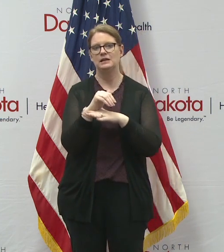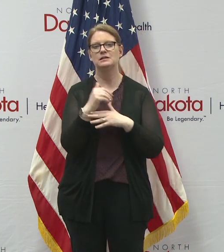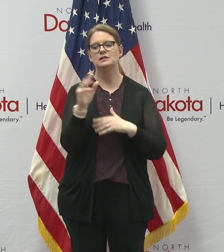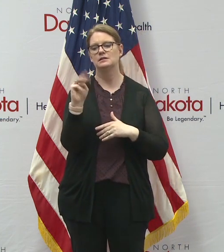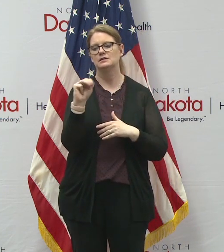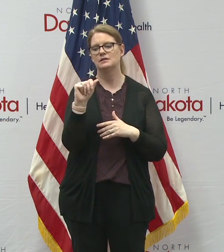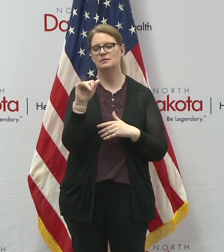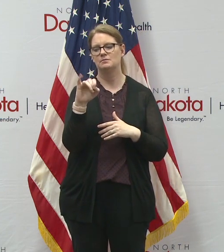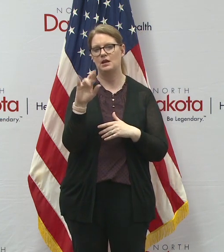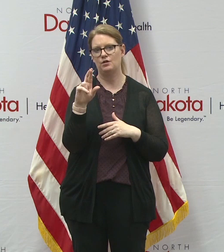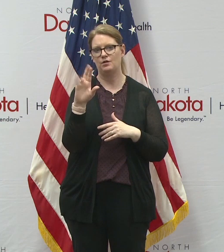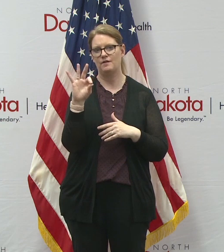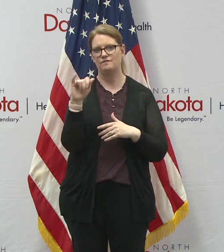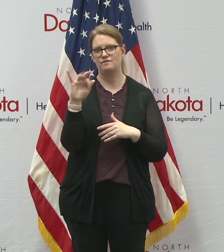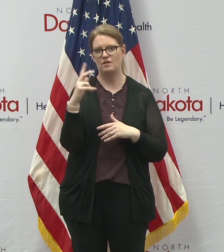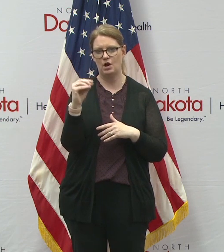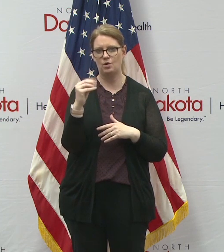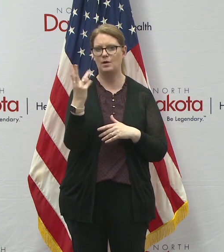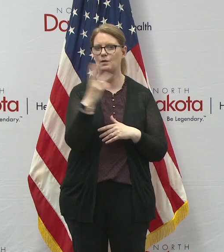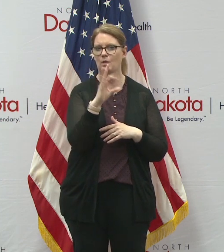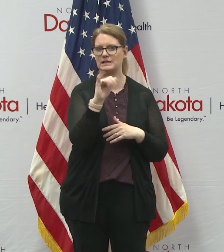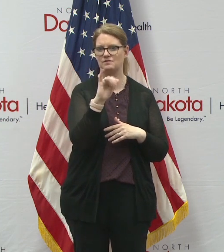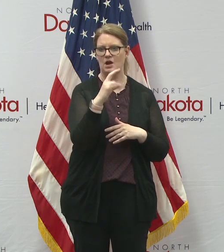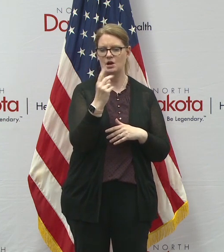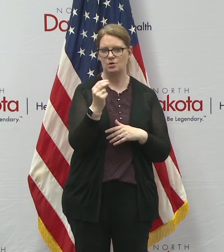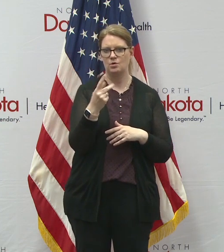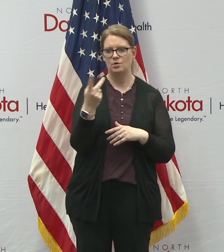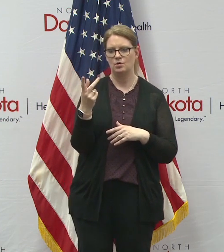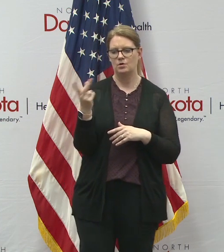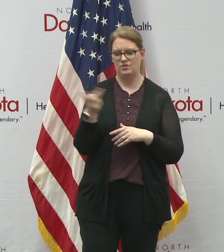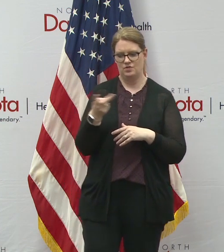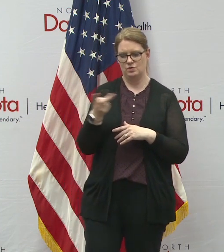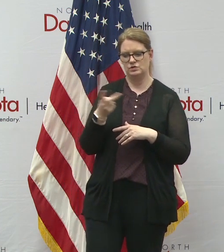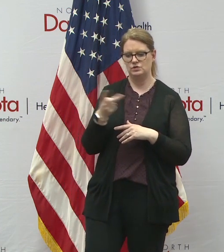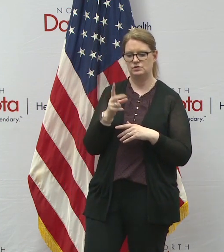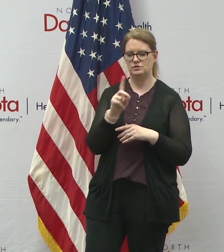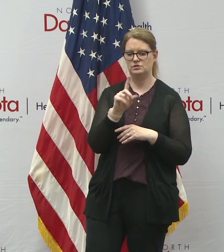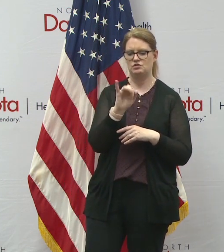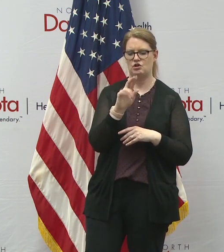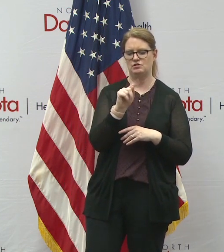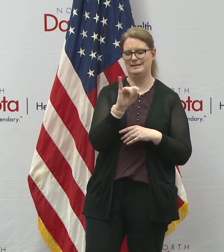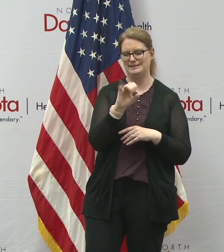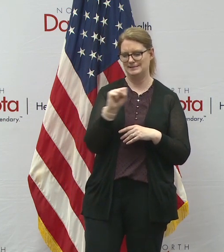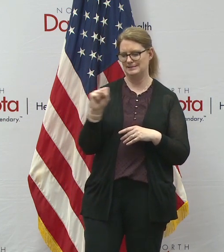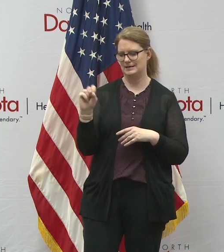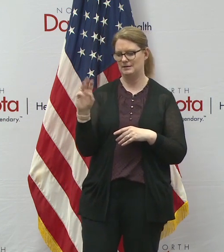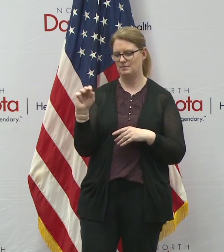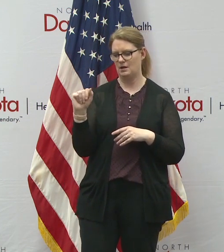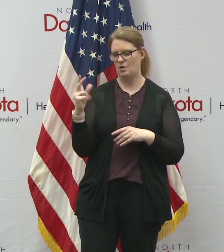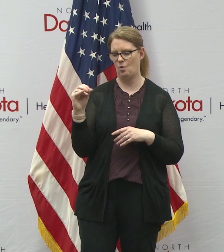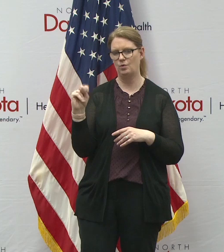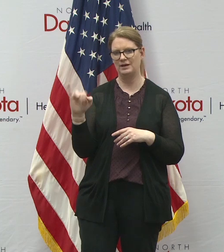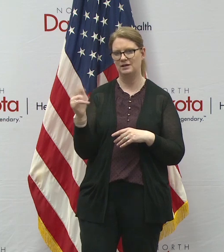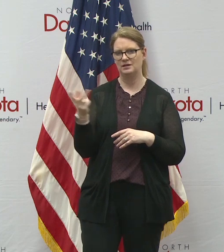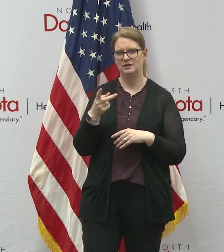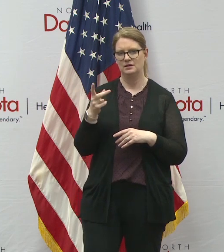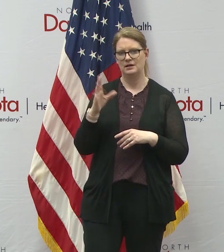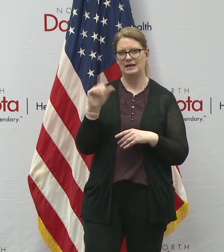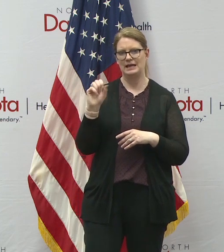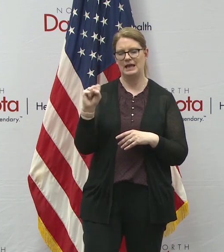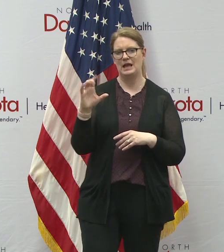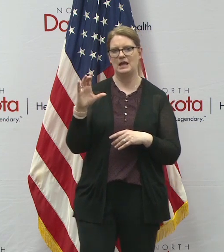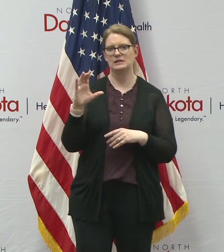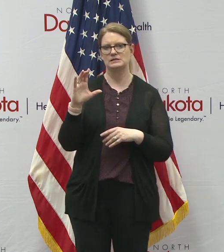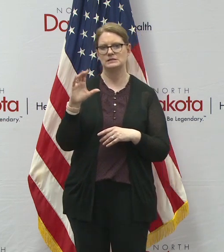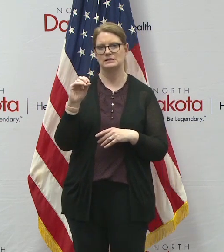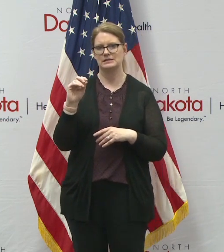mayor of Fargo, the mayor of West Fargo, so Mayor Mahoney, Mayor Dardis, Cass County Commission Chair